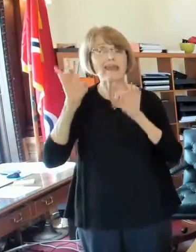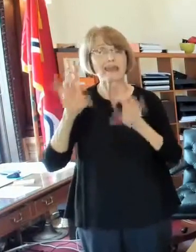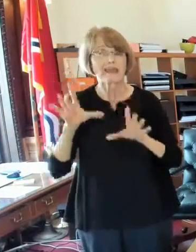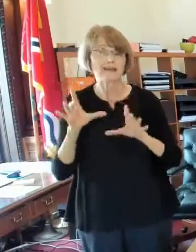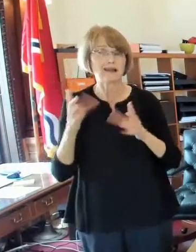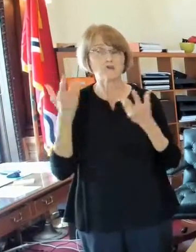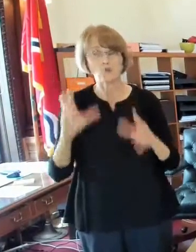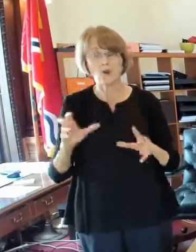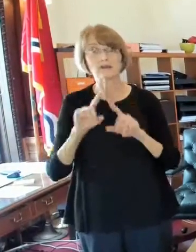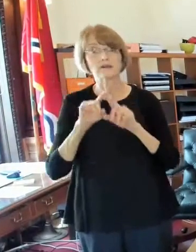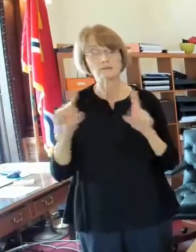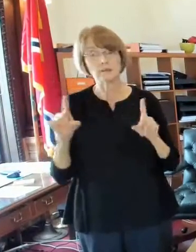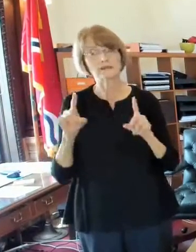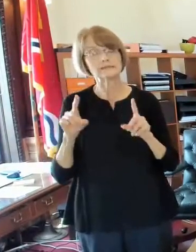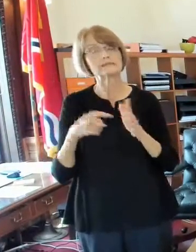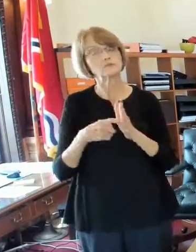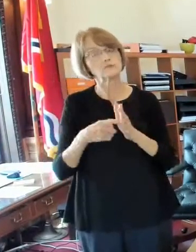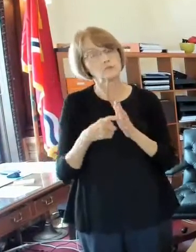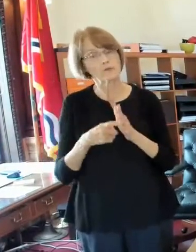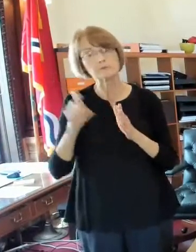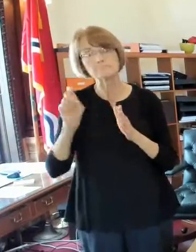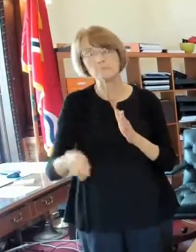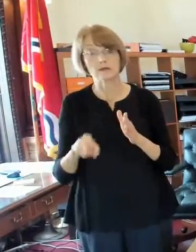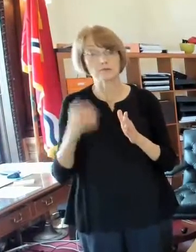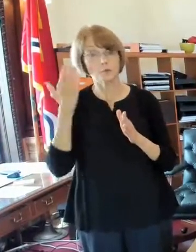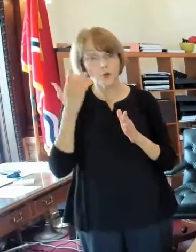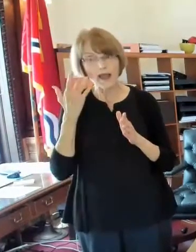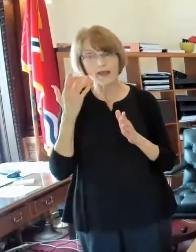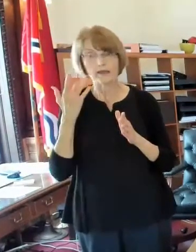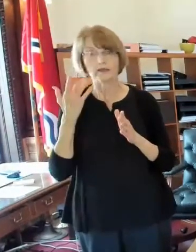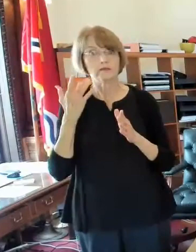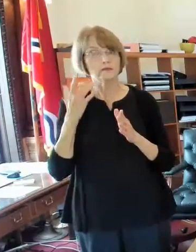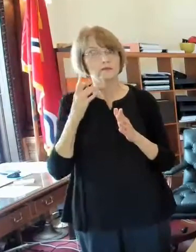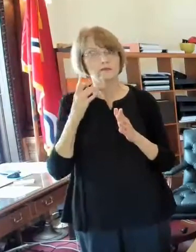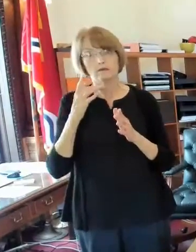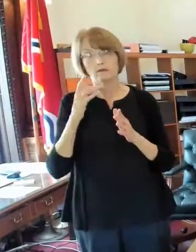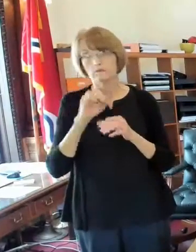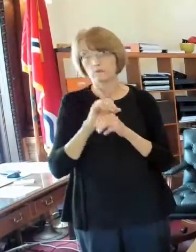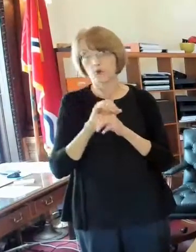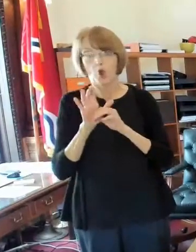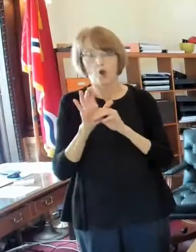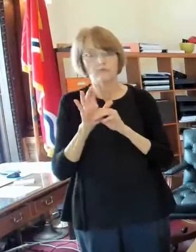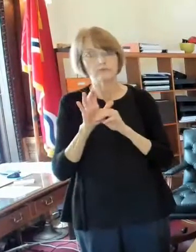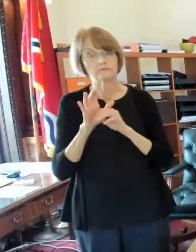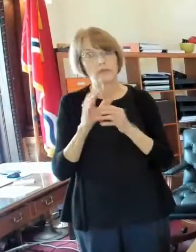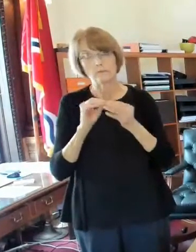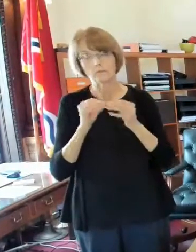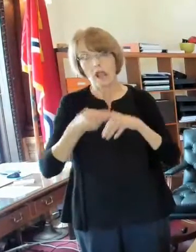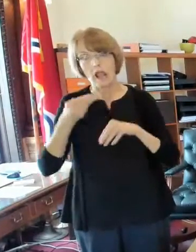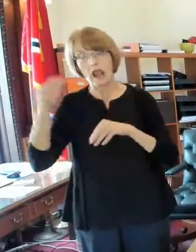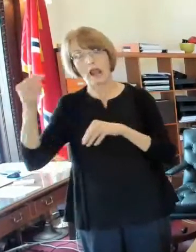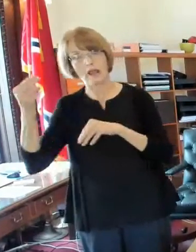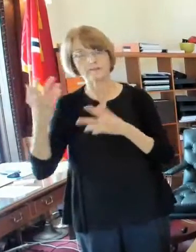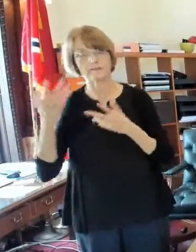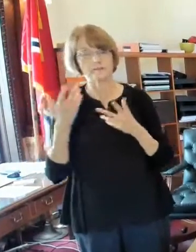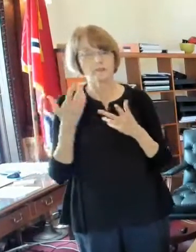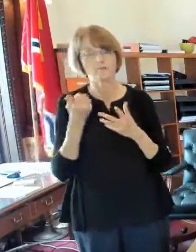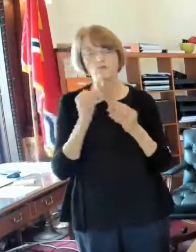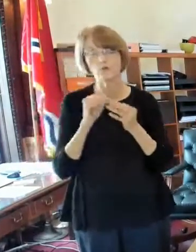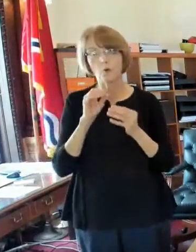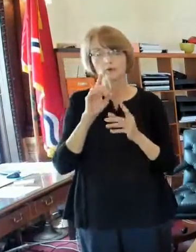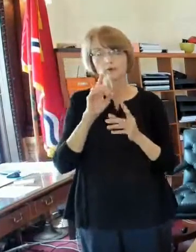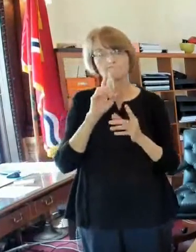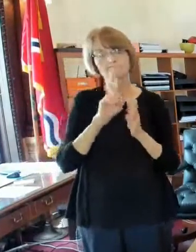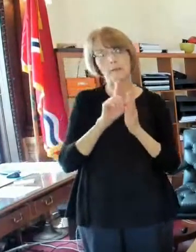But I do think it's necessary because these numbers are stubbornly high. So we have a couple more minutes and a few other